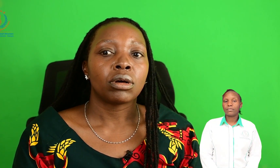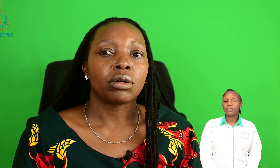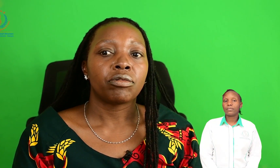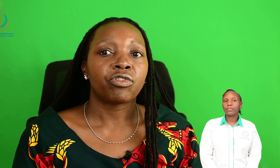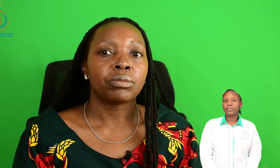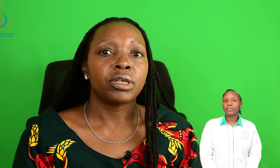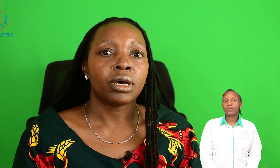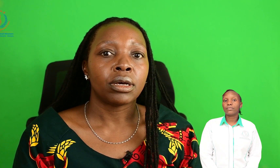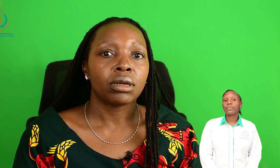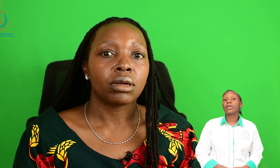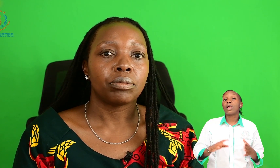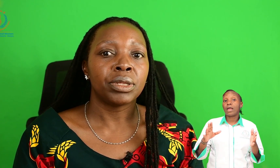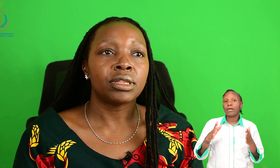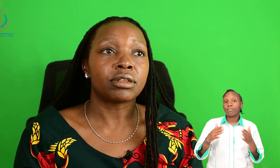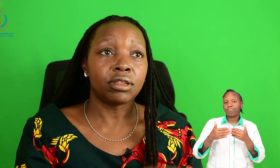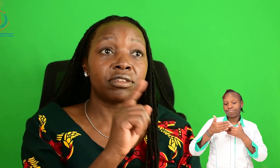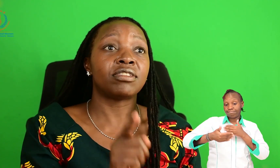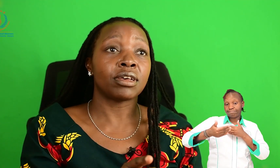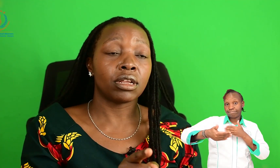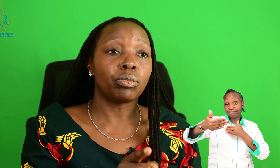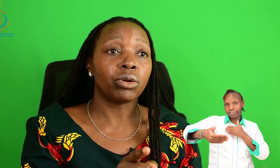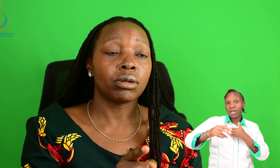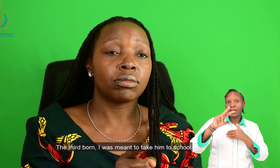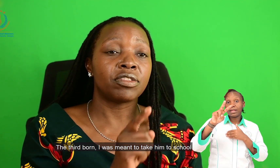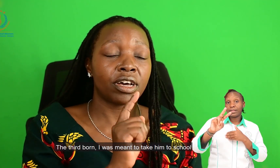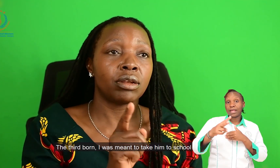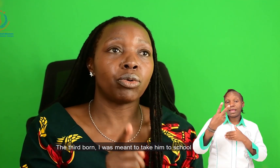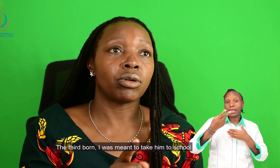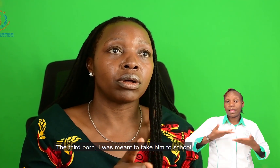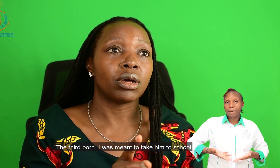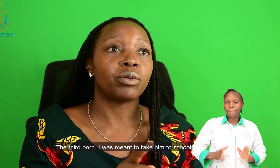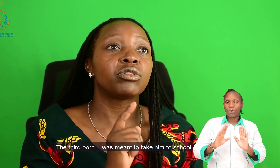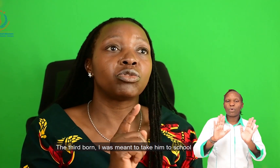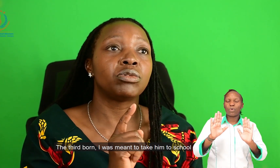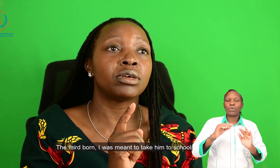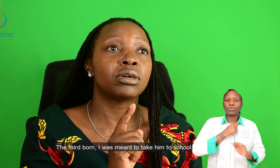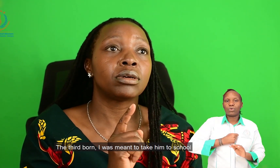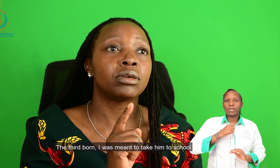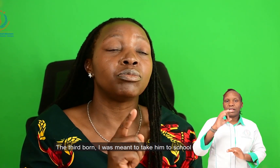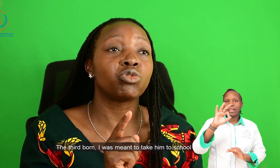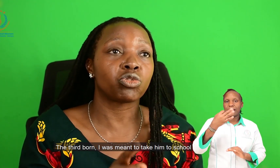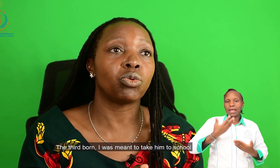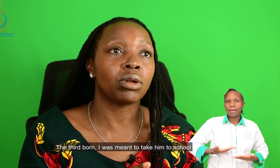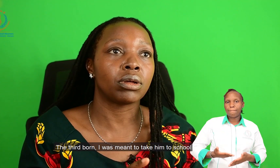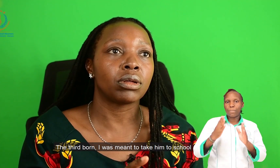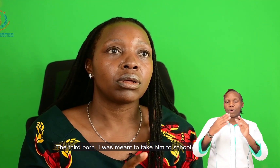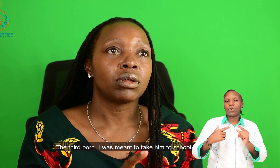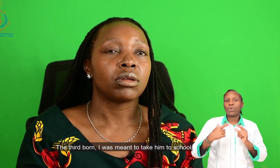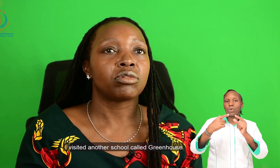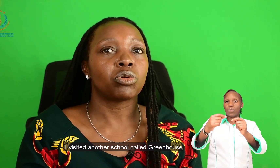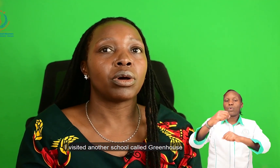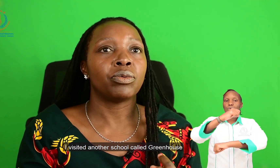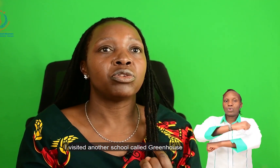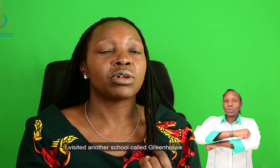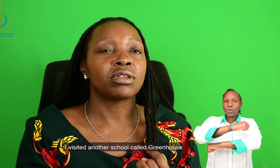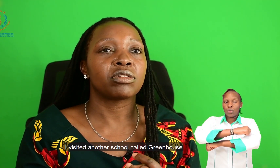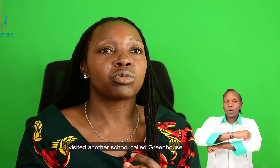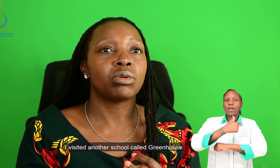So from there, being that the second born, the third born, I was to take him to school. So I went to another school. It